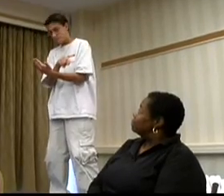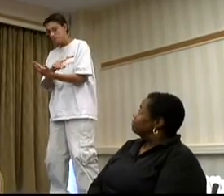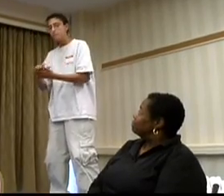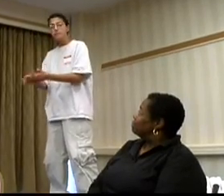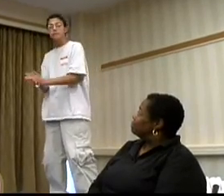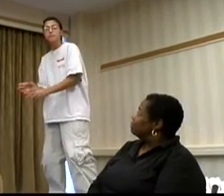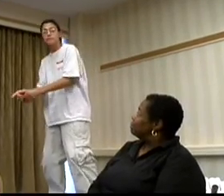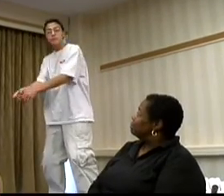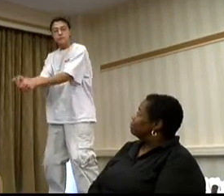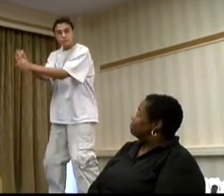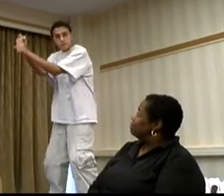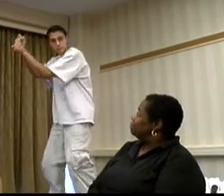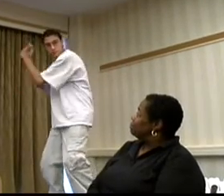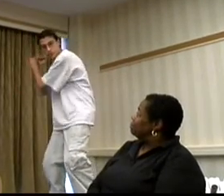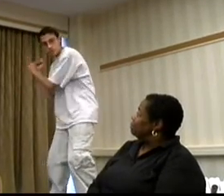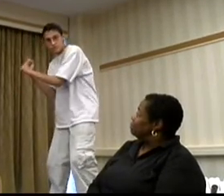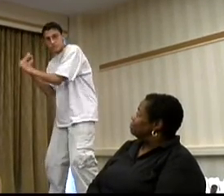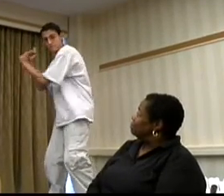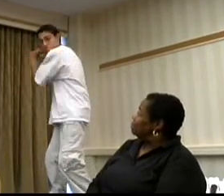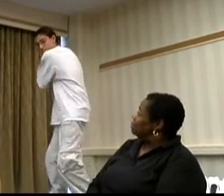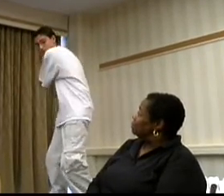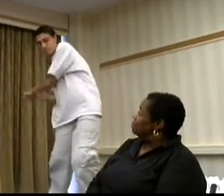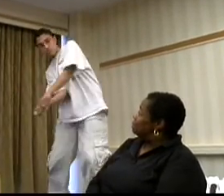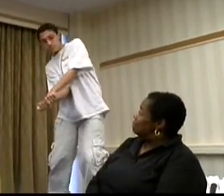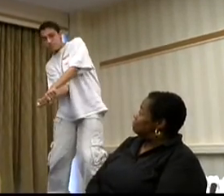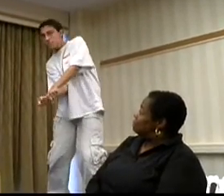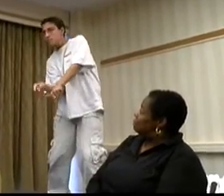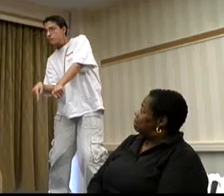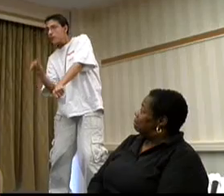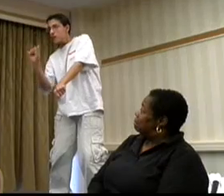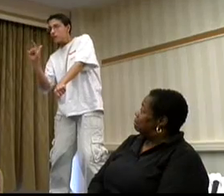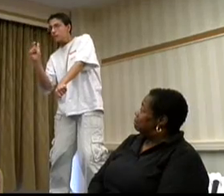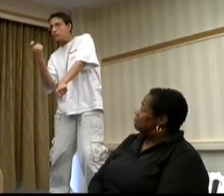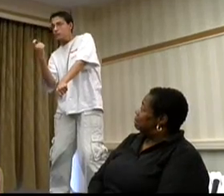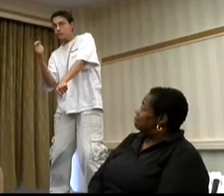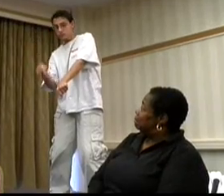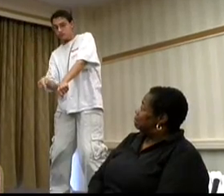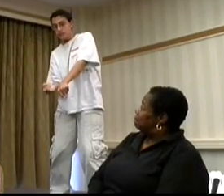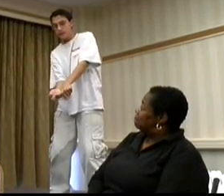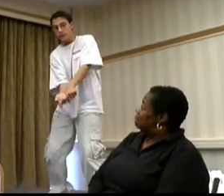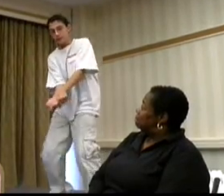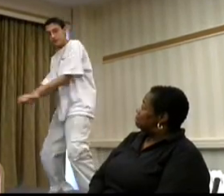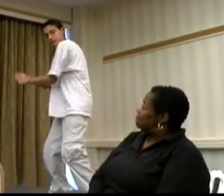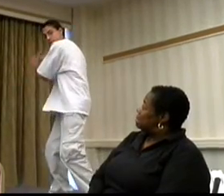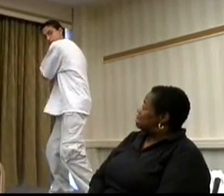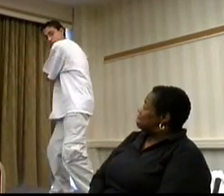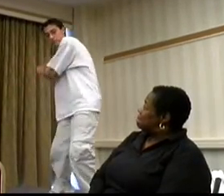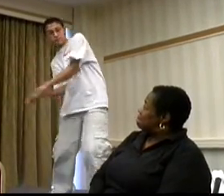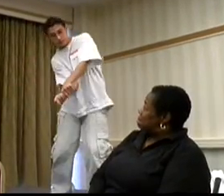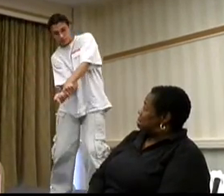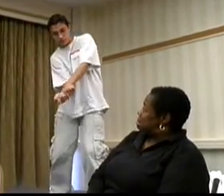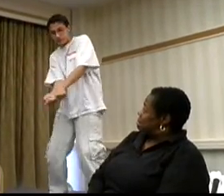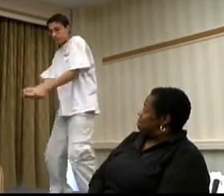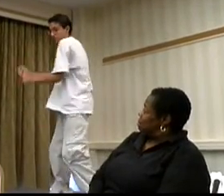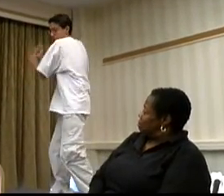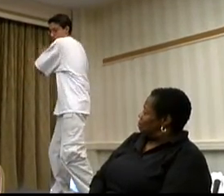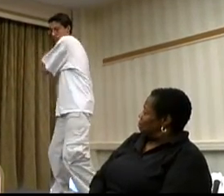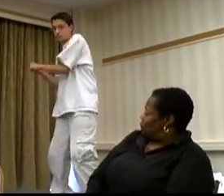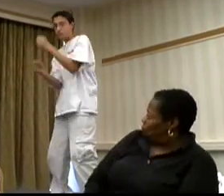And the lumberjack looked at his list and said, okay, this is the next tree to cut. And with his axe, he started to make a wedge